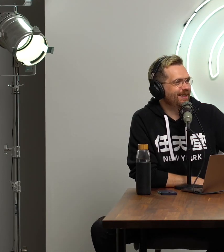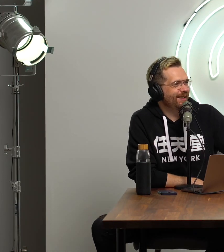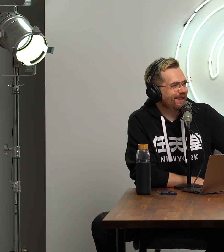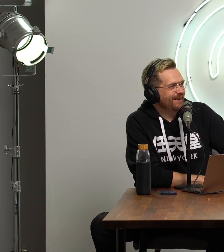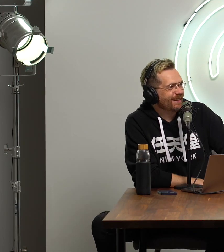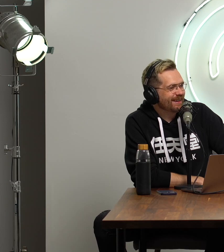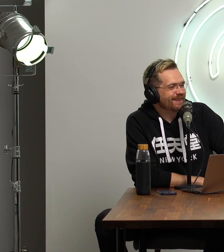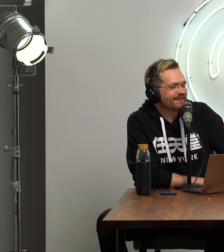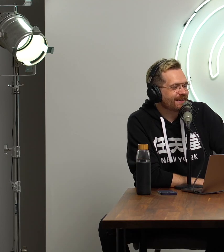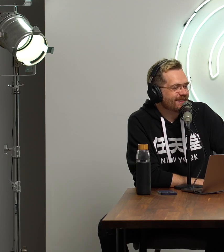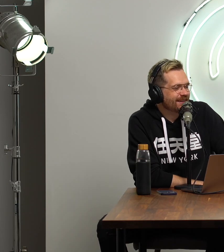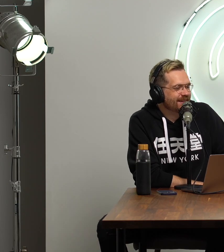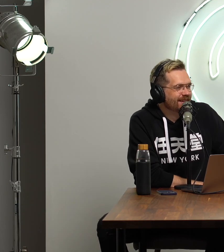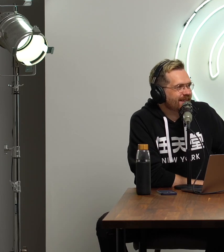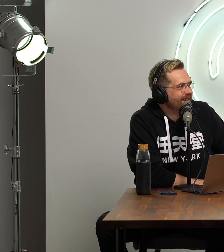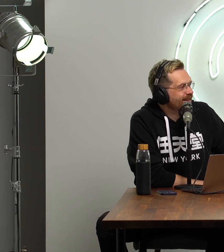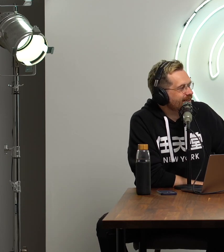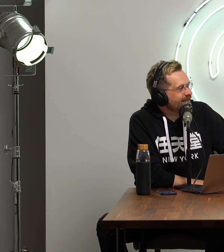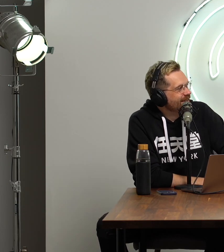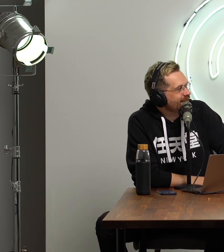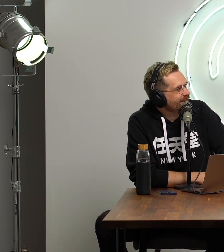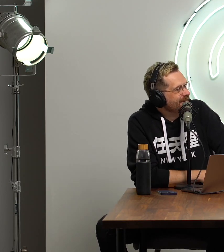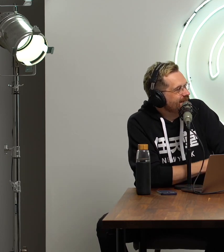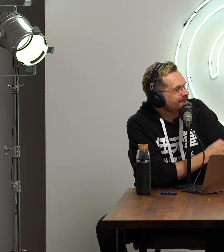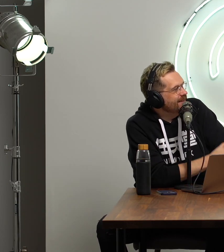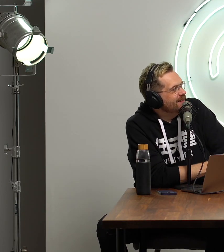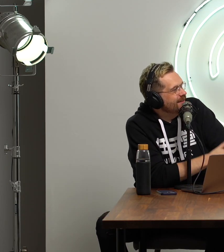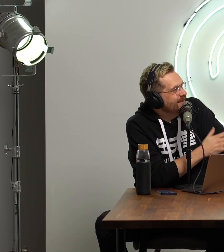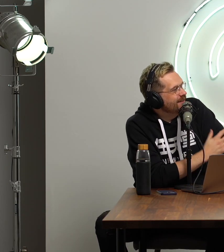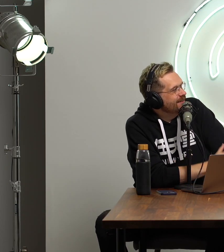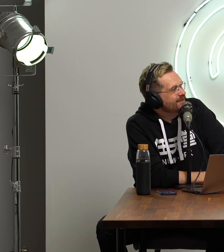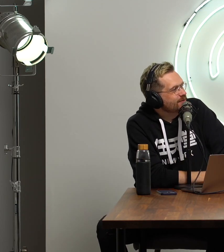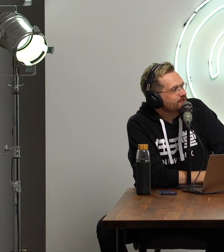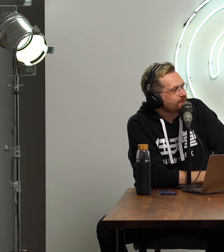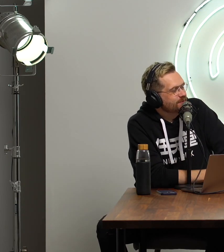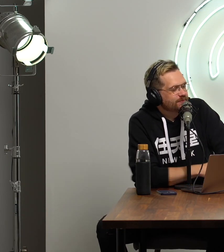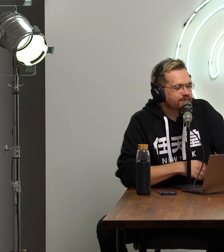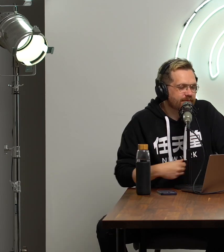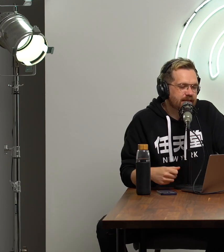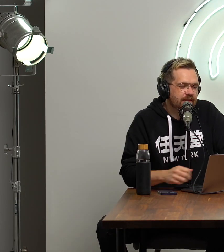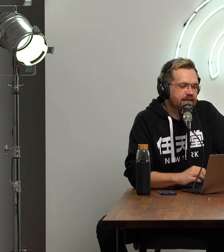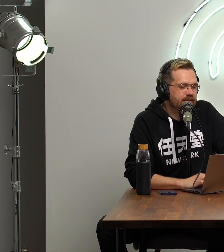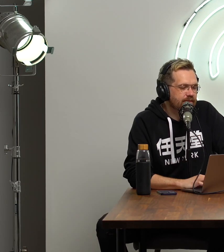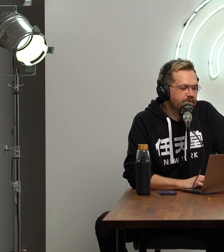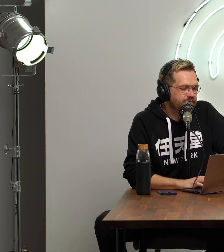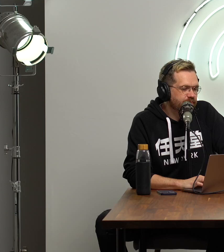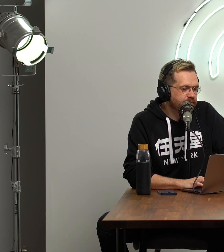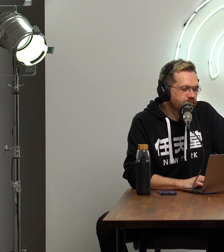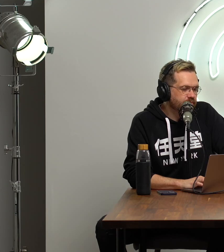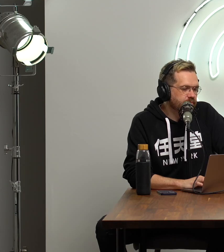they have there okay definitely never frozen always fresh i usually get my kids a